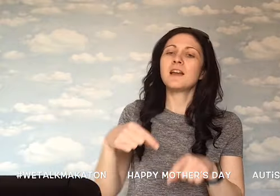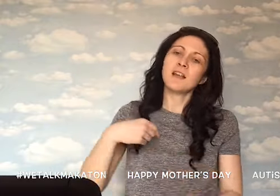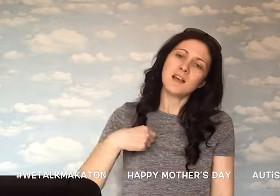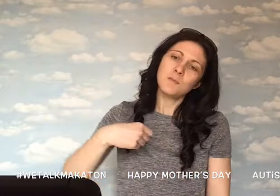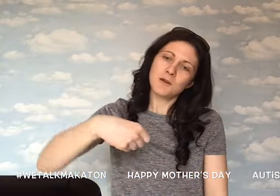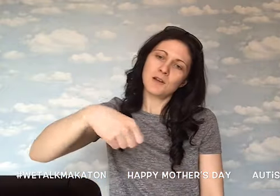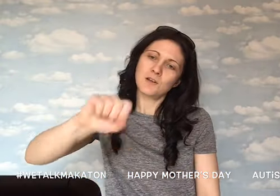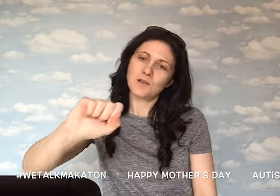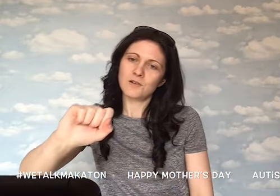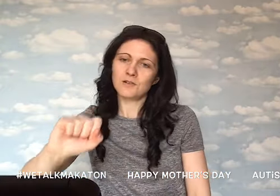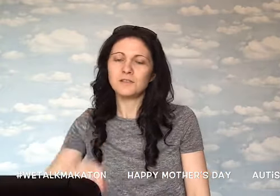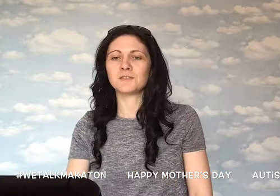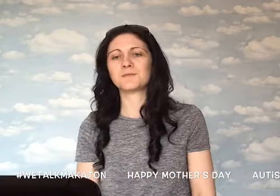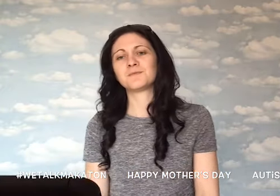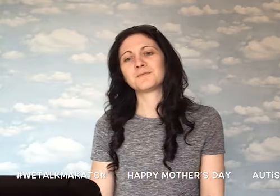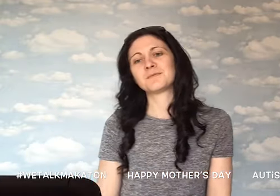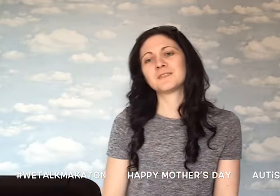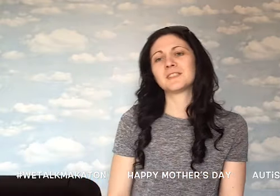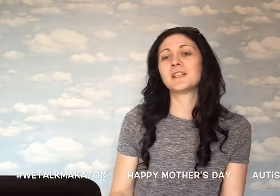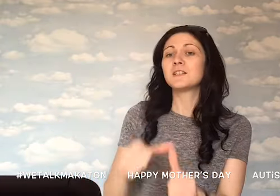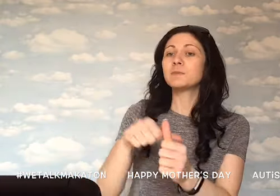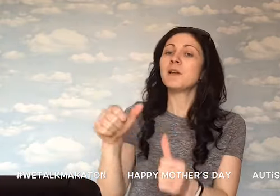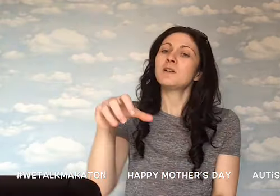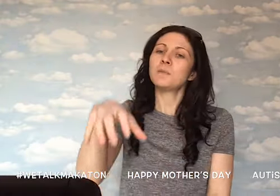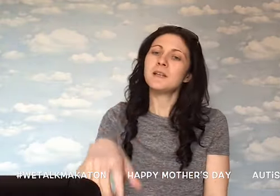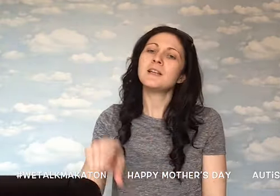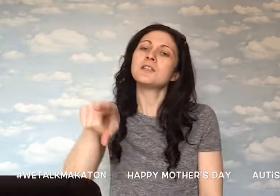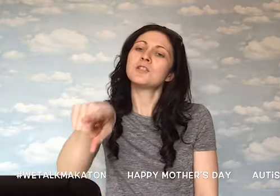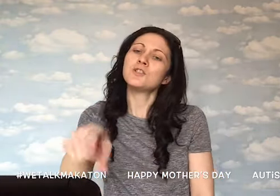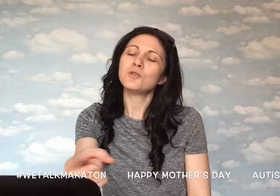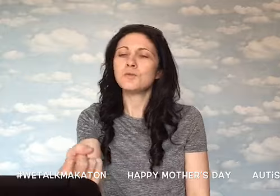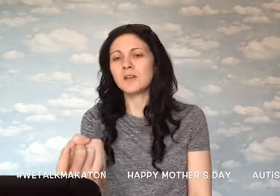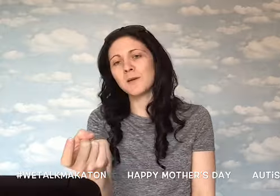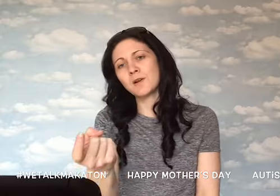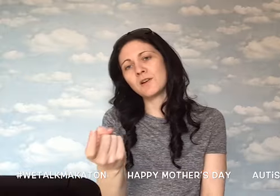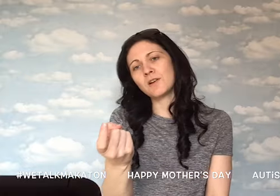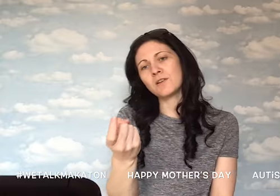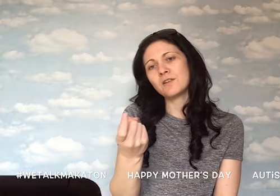I belong. It's a better place since you came along.